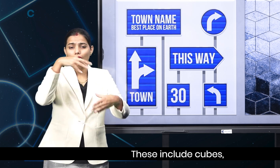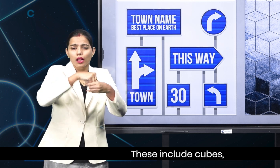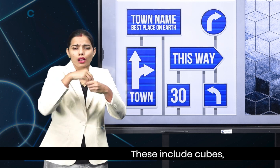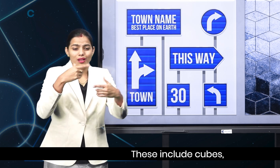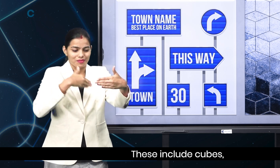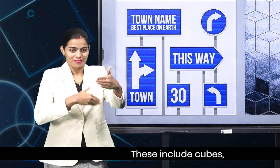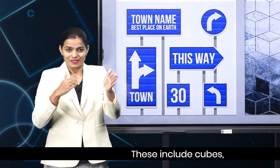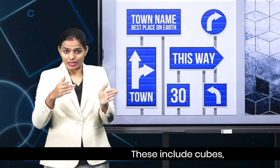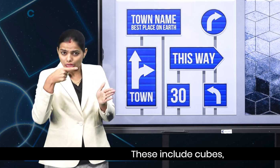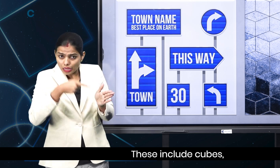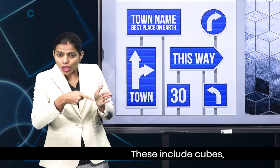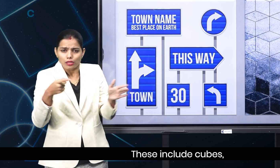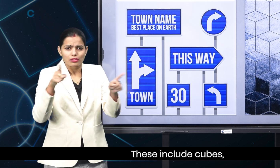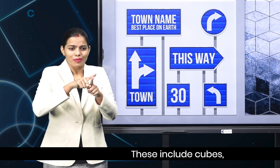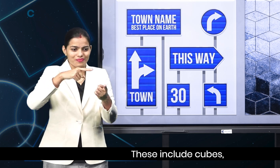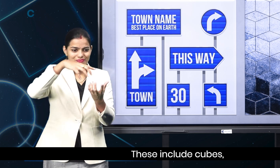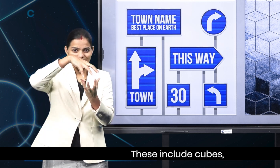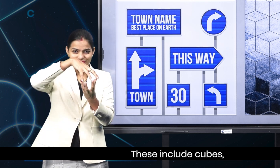These include cubes,